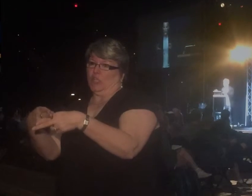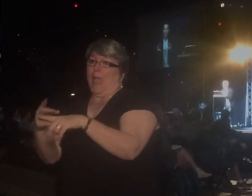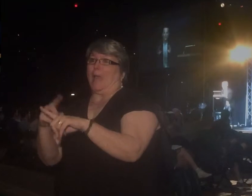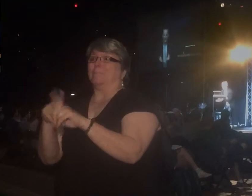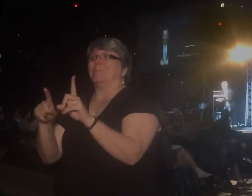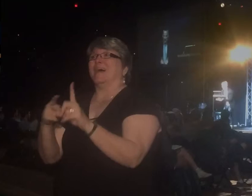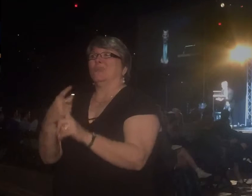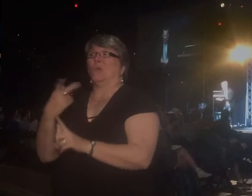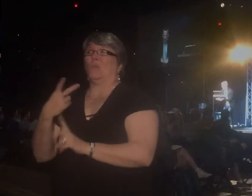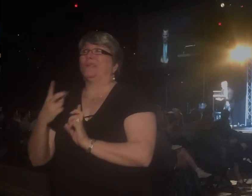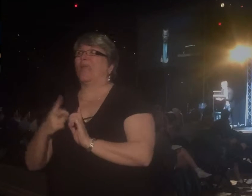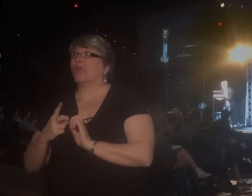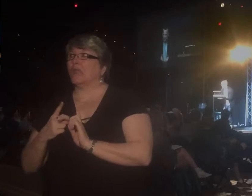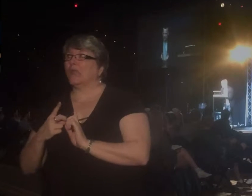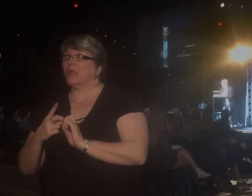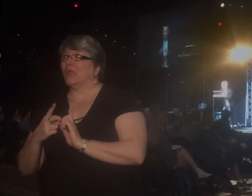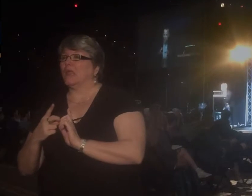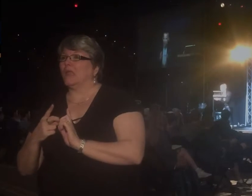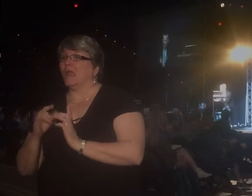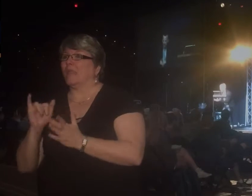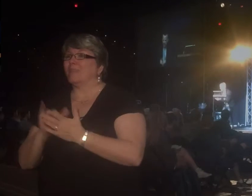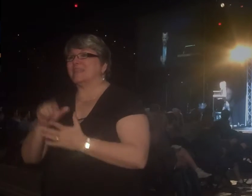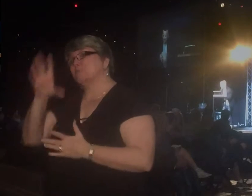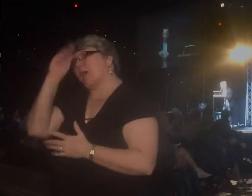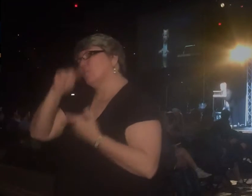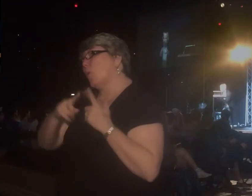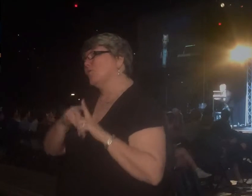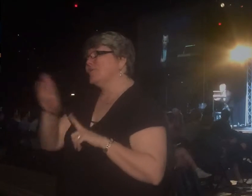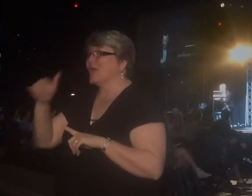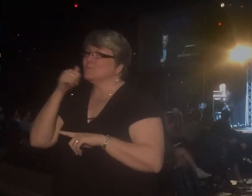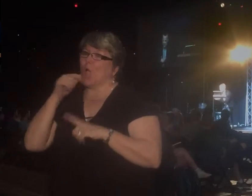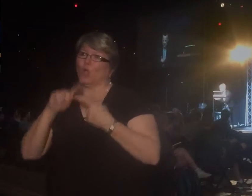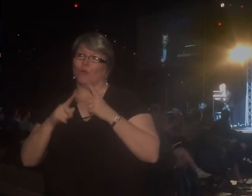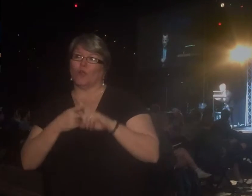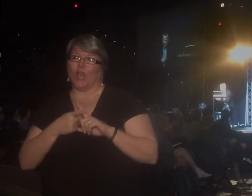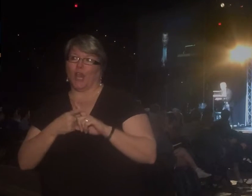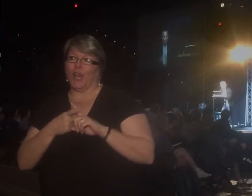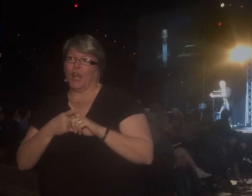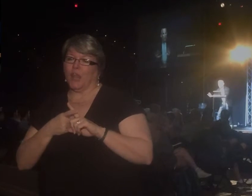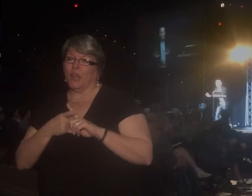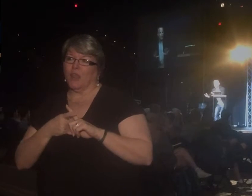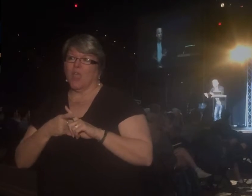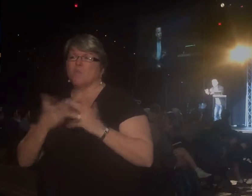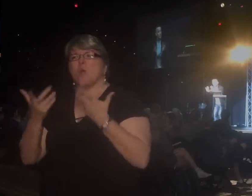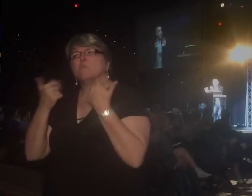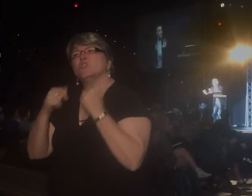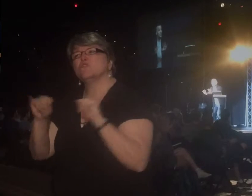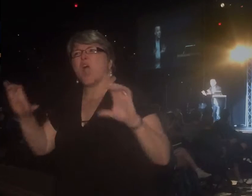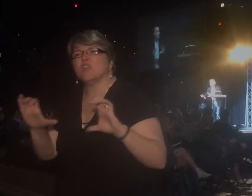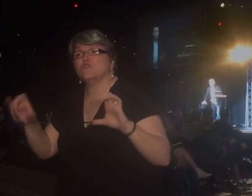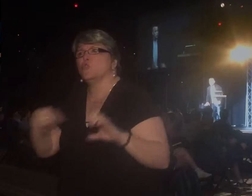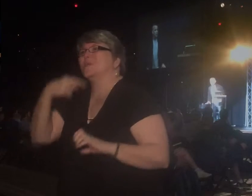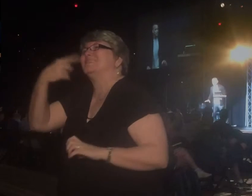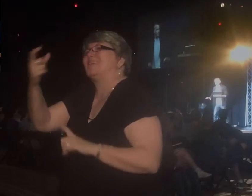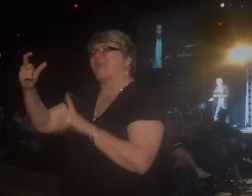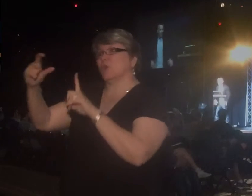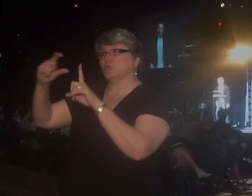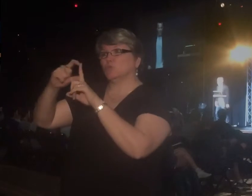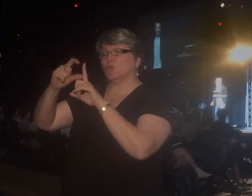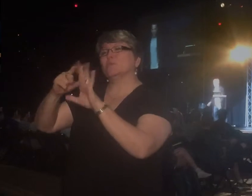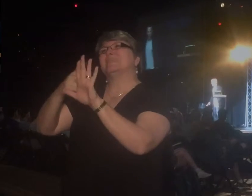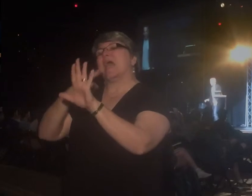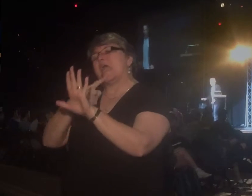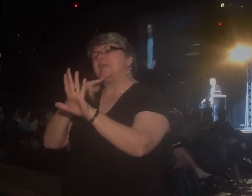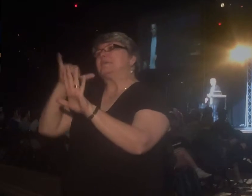called, but we're dating. That's my boyfriend, that's my girlfriend. And what we try to do when we say